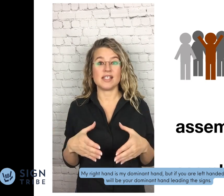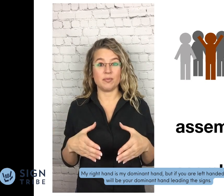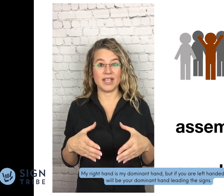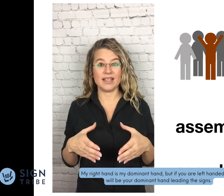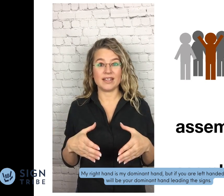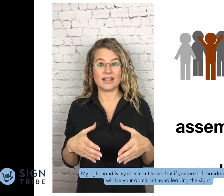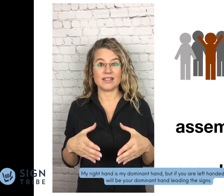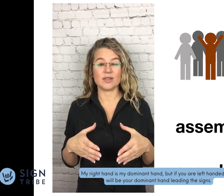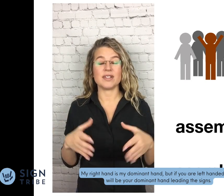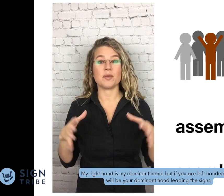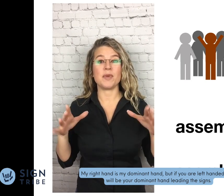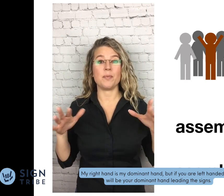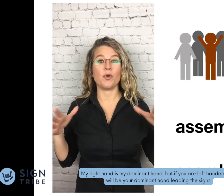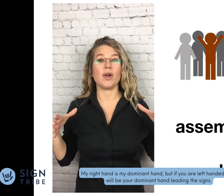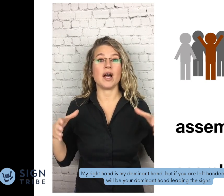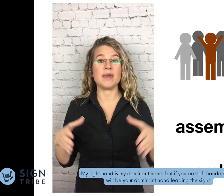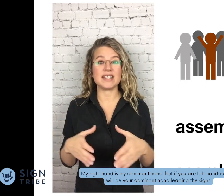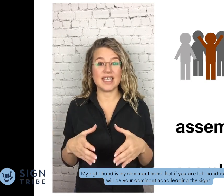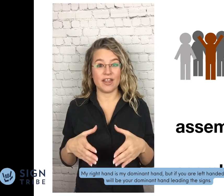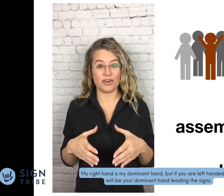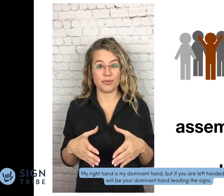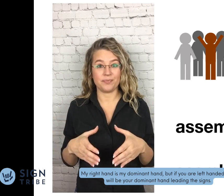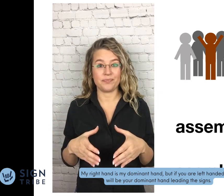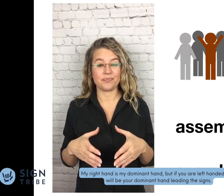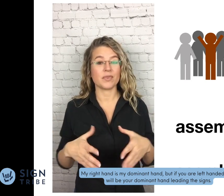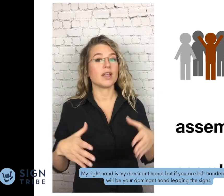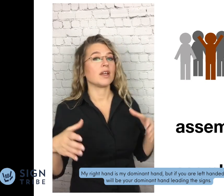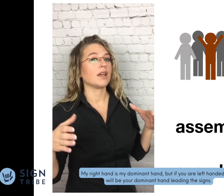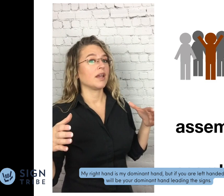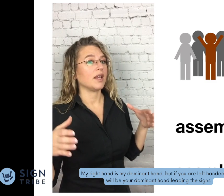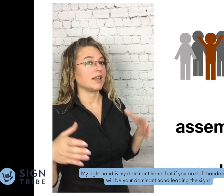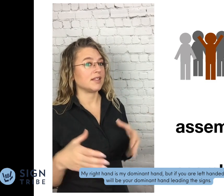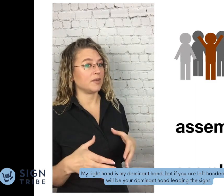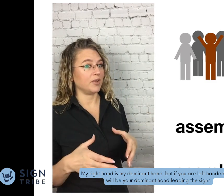Assembly. So it's like people coming together. Assembly.